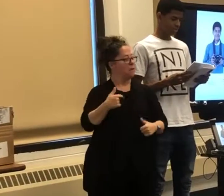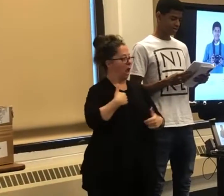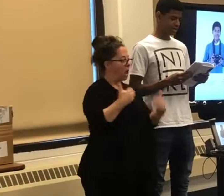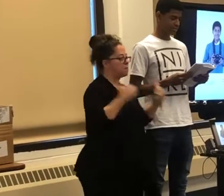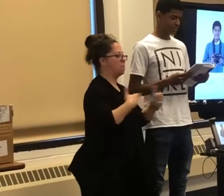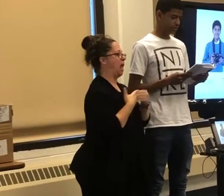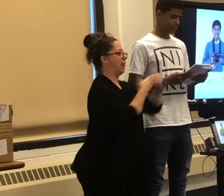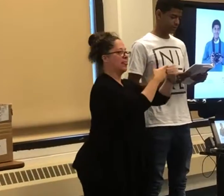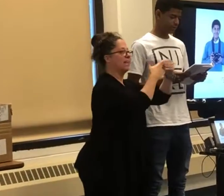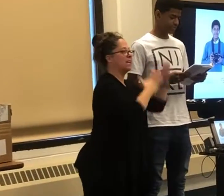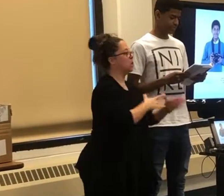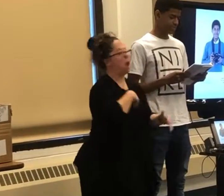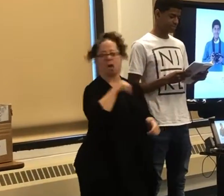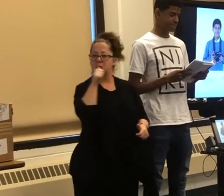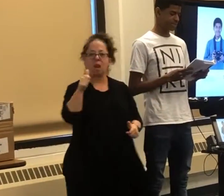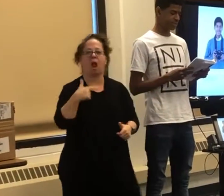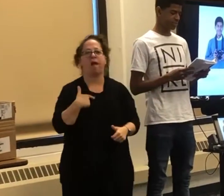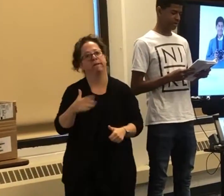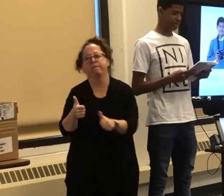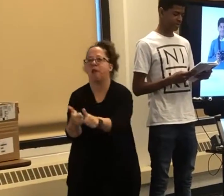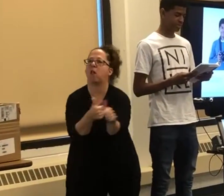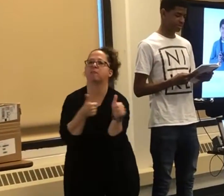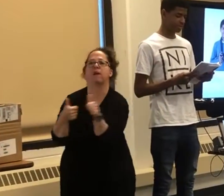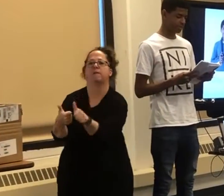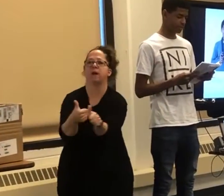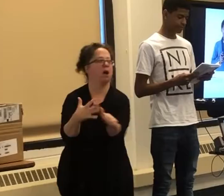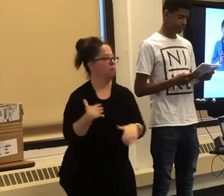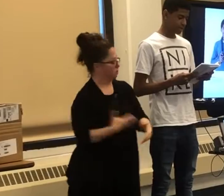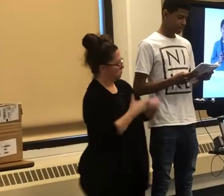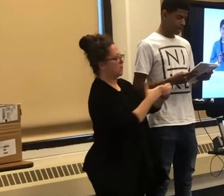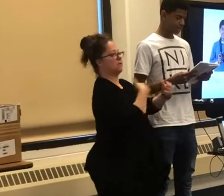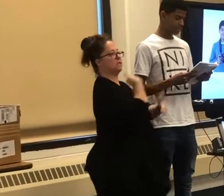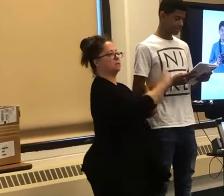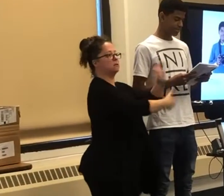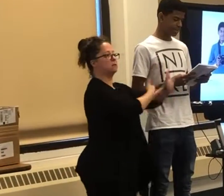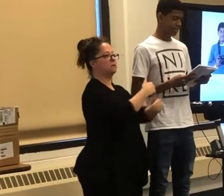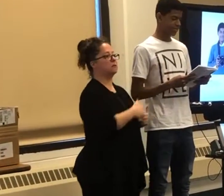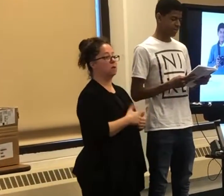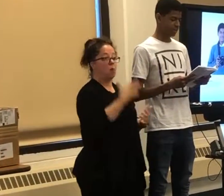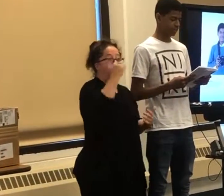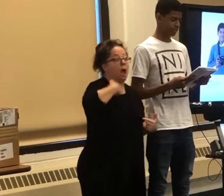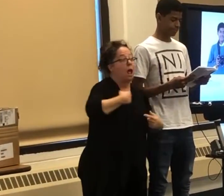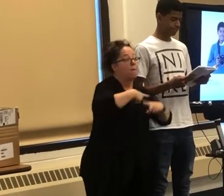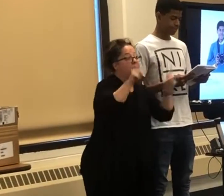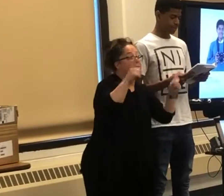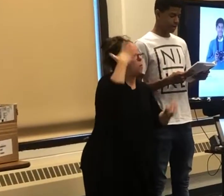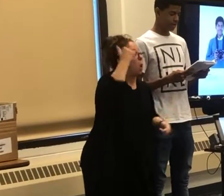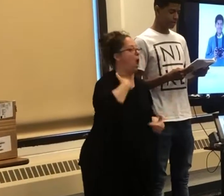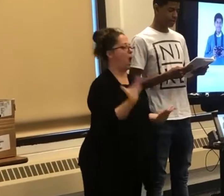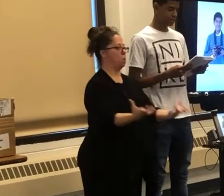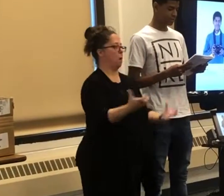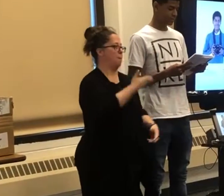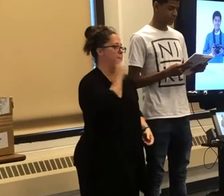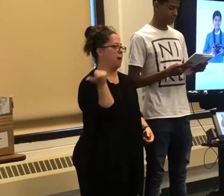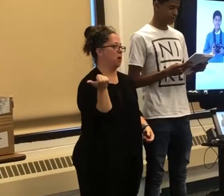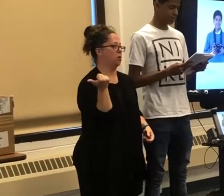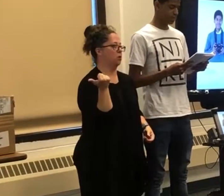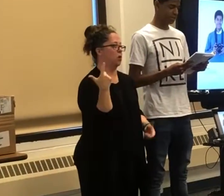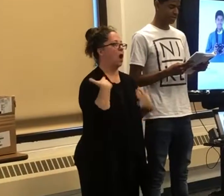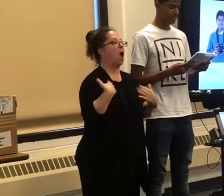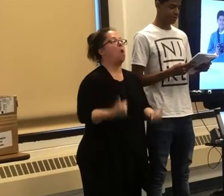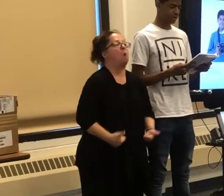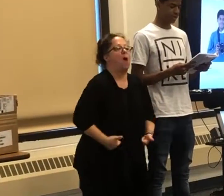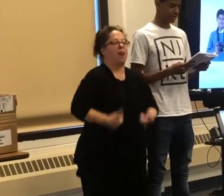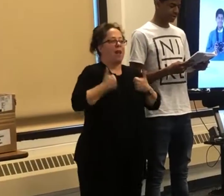The reason I'm so different is because I want better for myself. I want to make my life matter. I want to do something